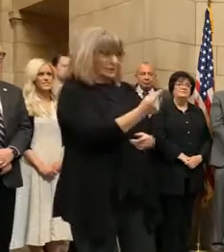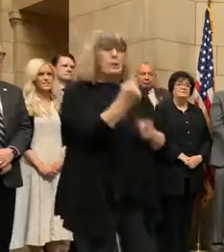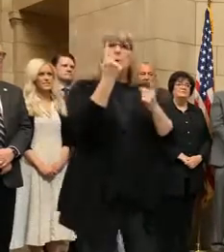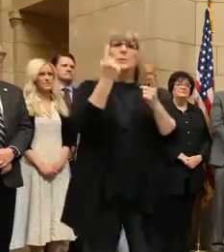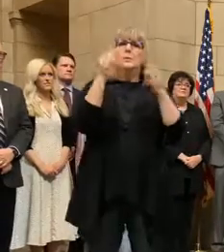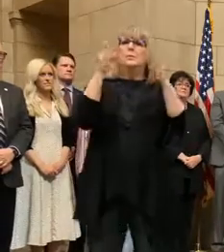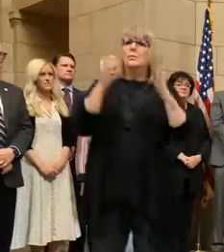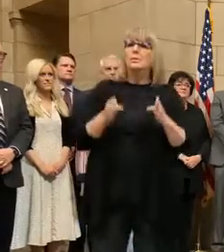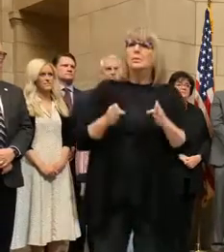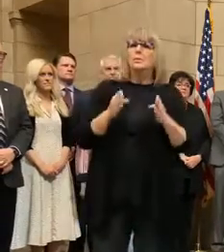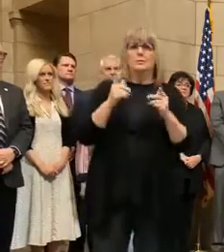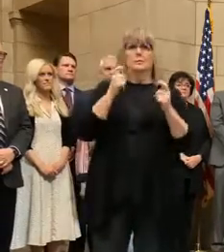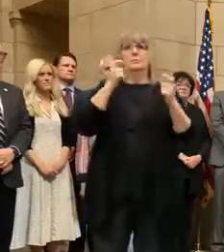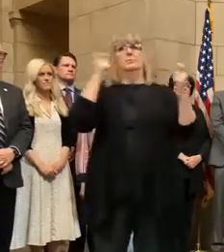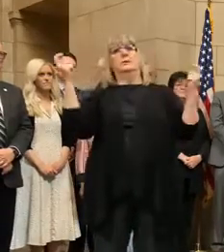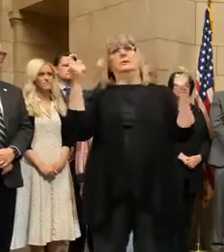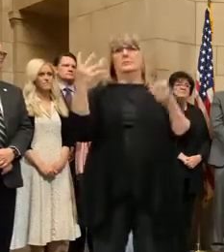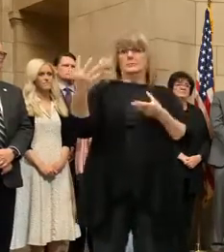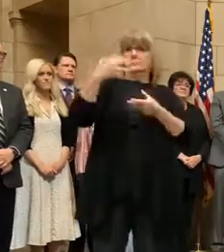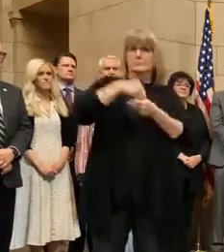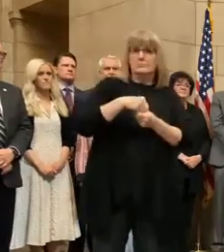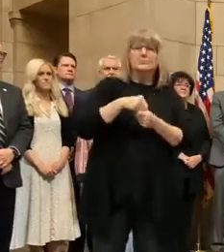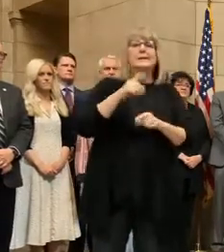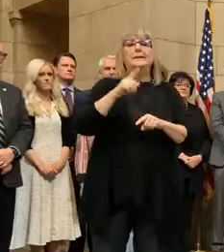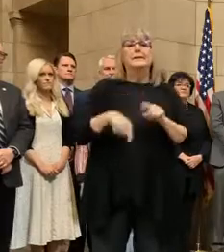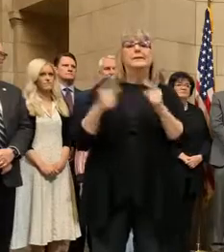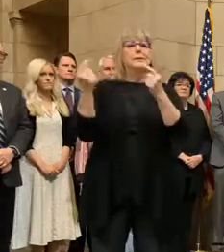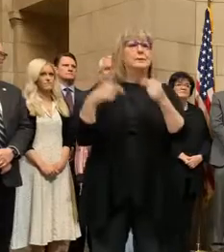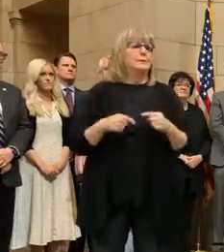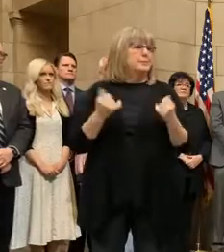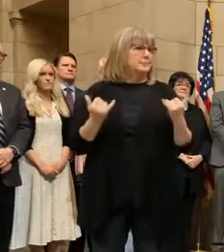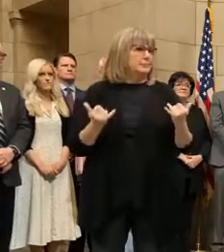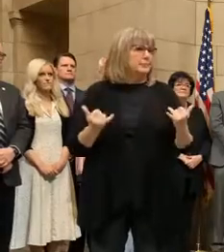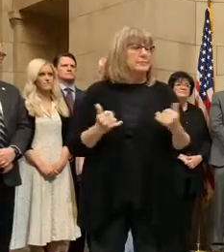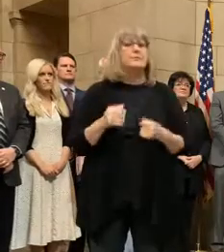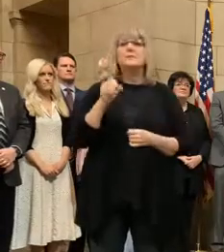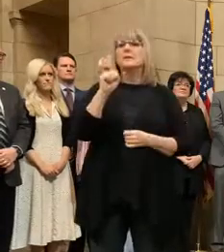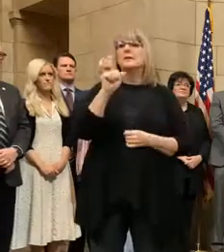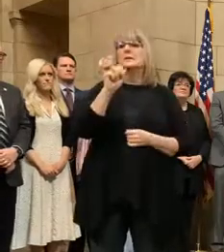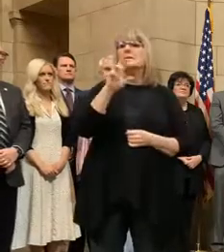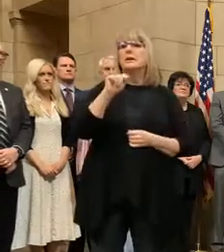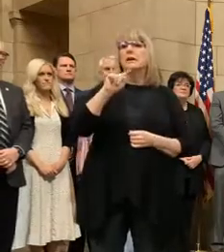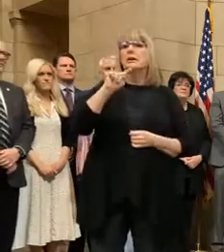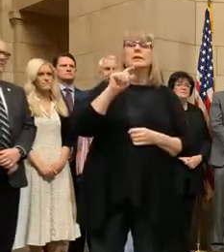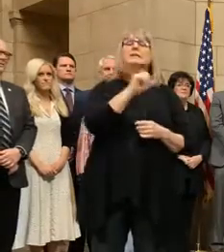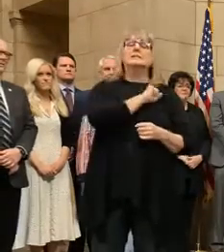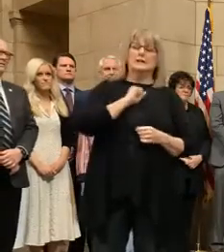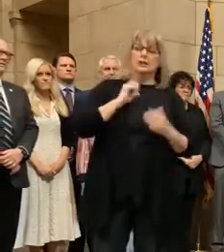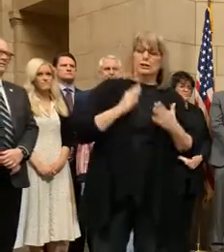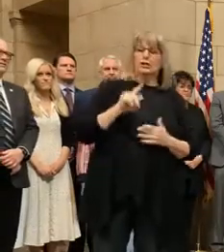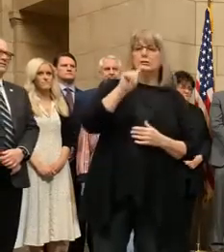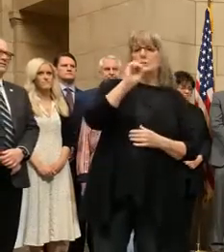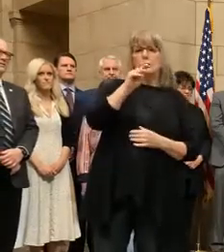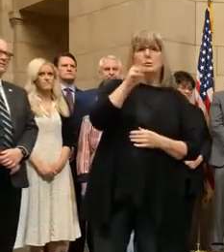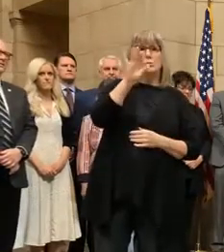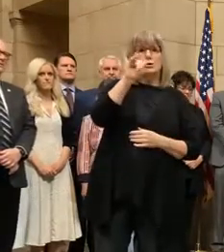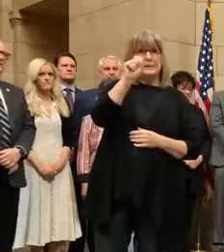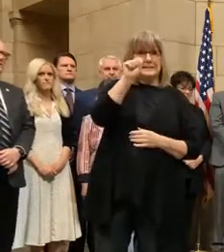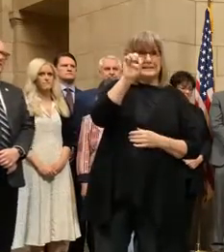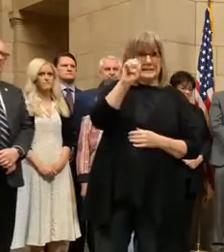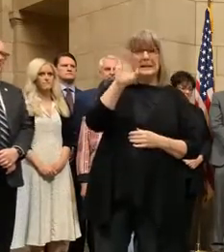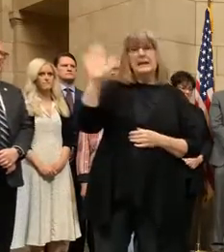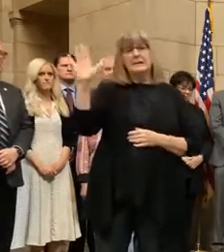person who is a big part of this process who cannot be here, and that's Senator Tom Breezy. It was his